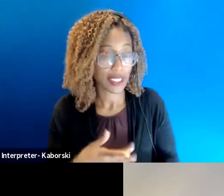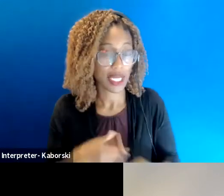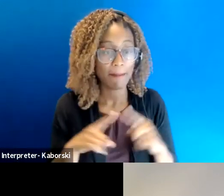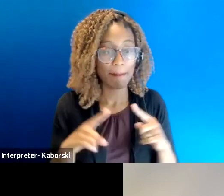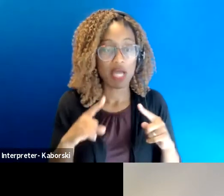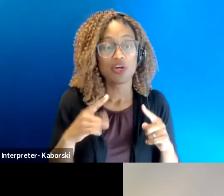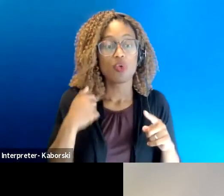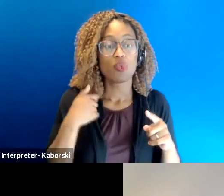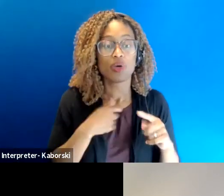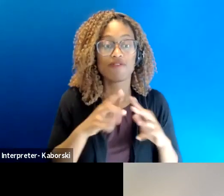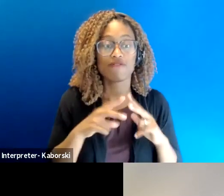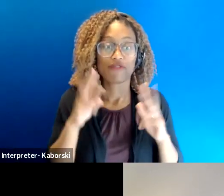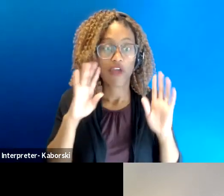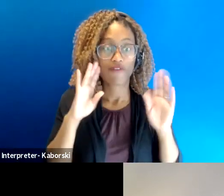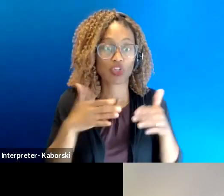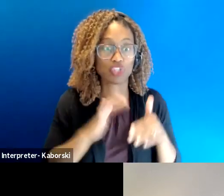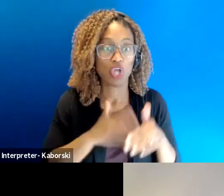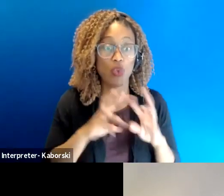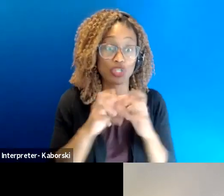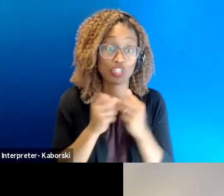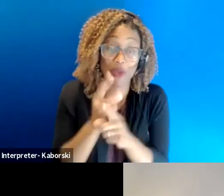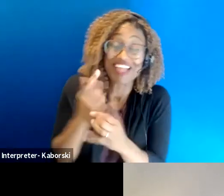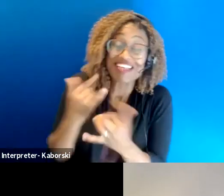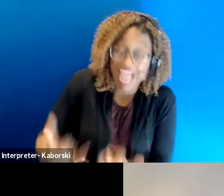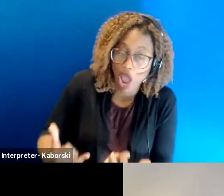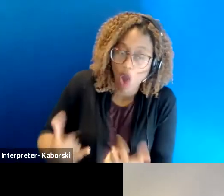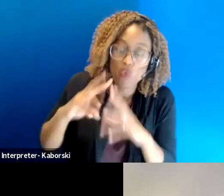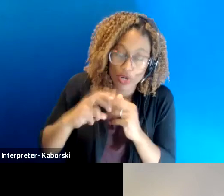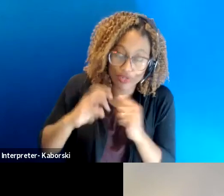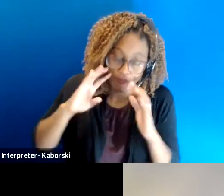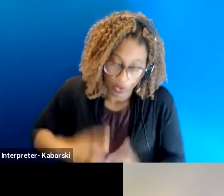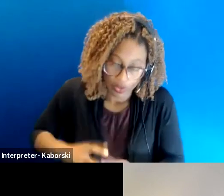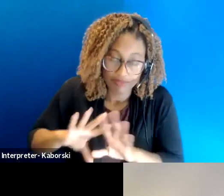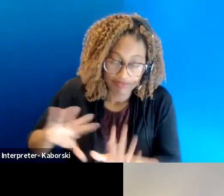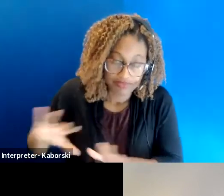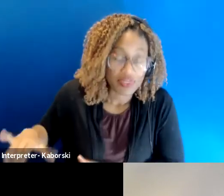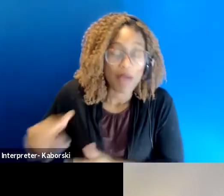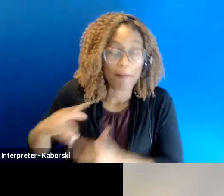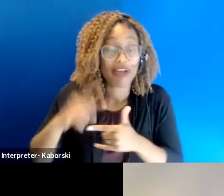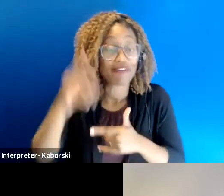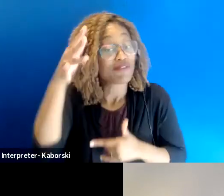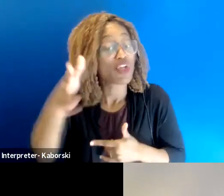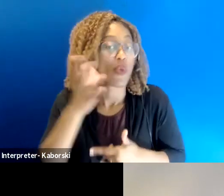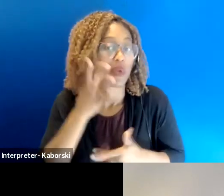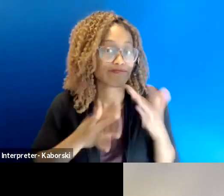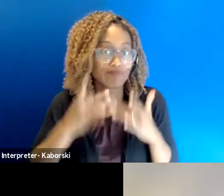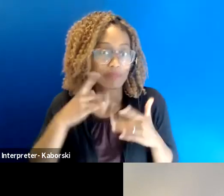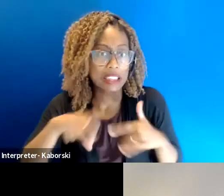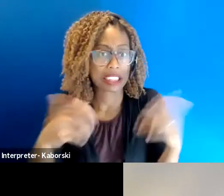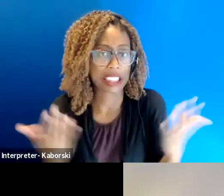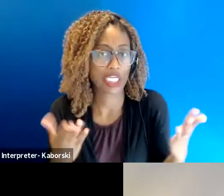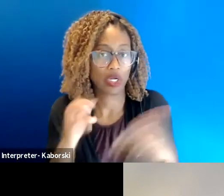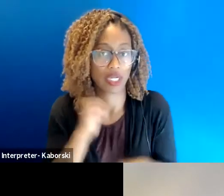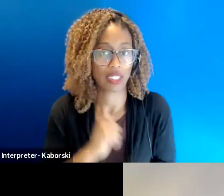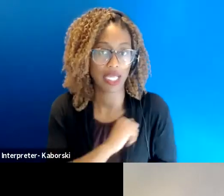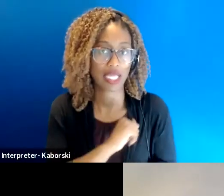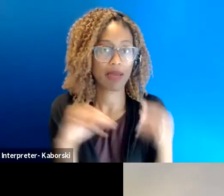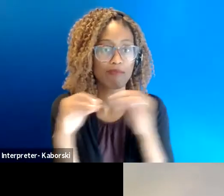We're very much focused on our workshop right now, but I know that's something that we desperately need here in Atlanta,